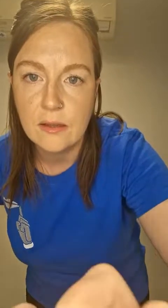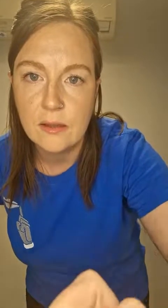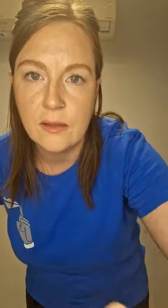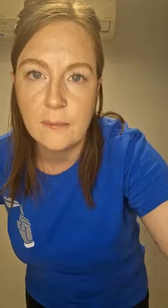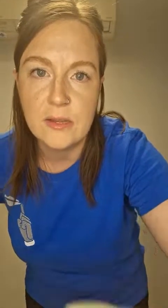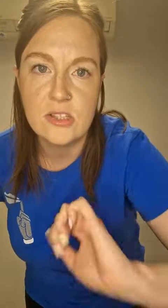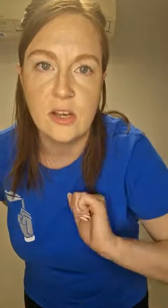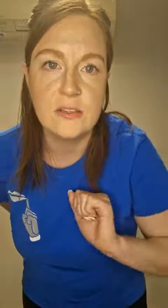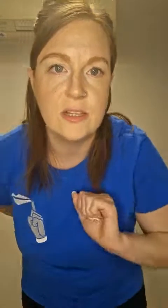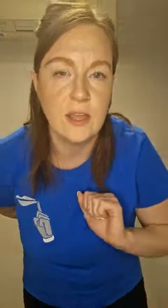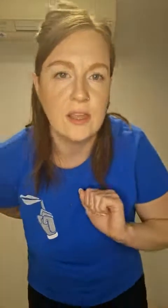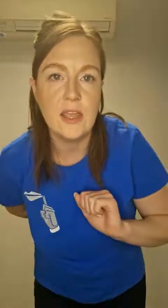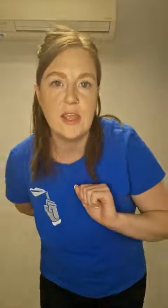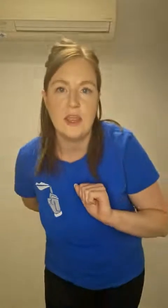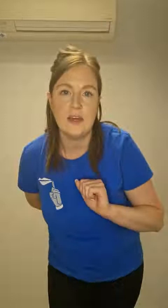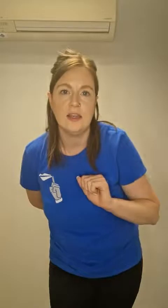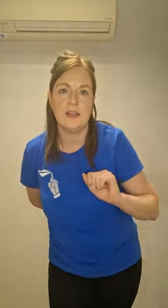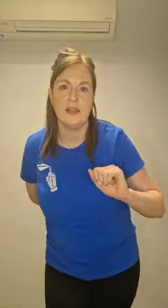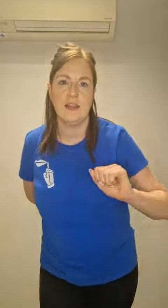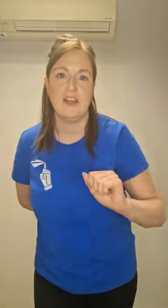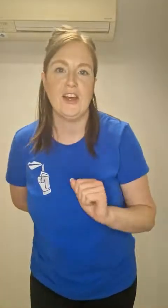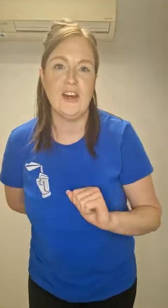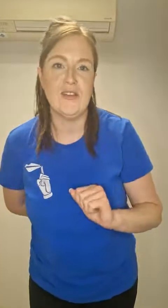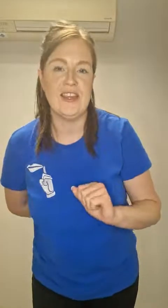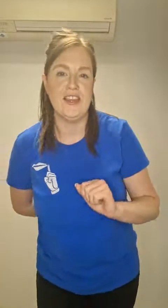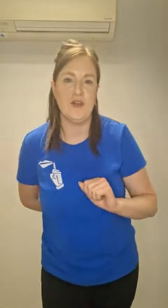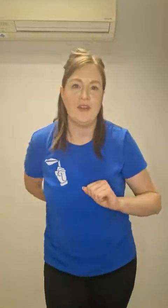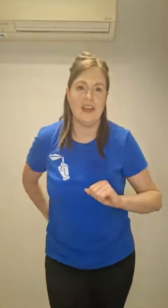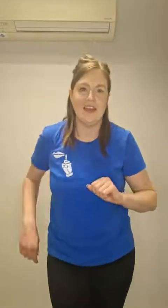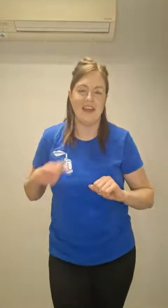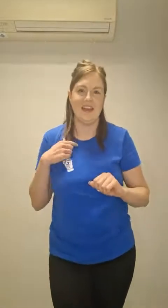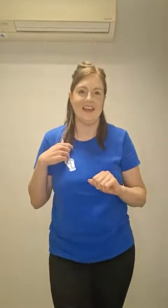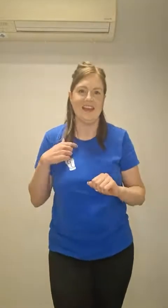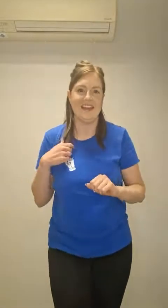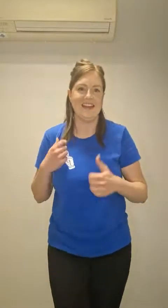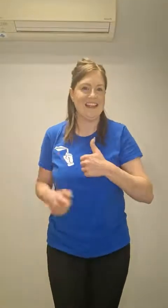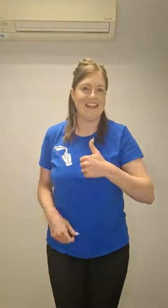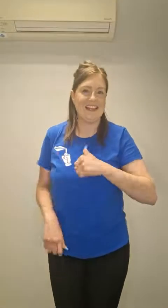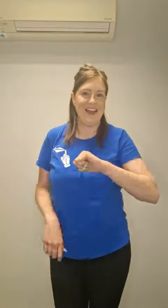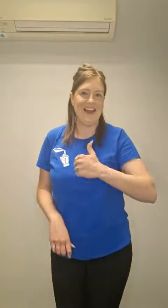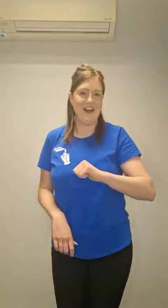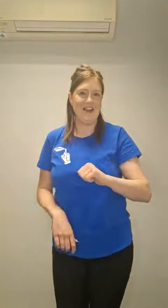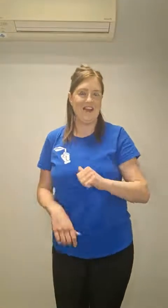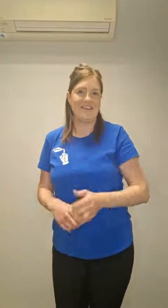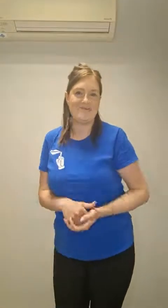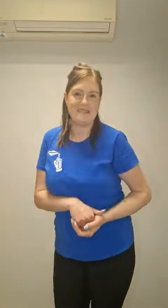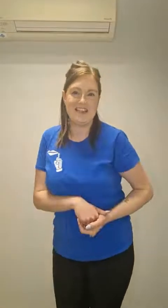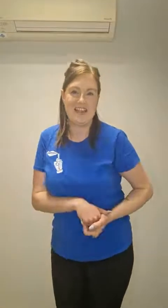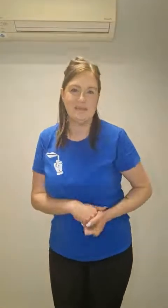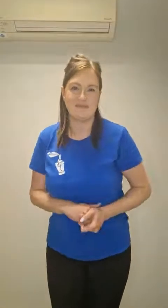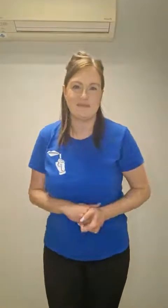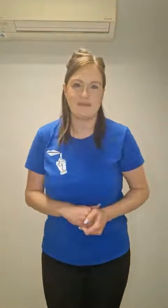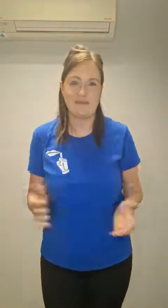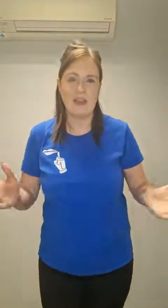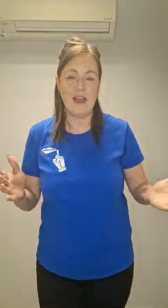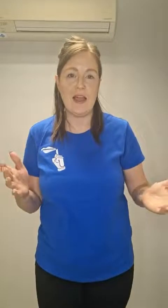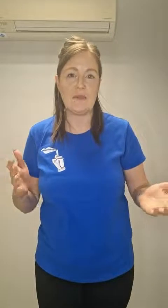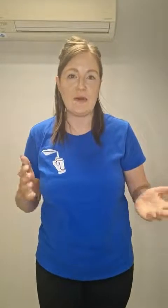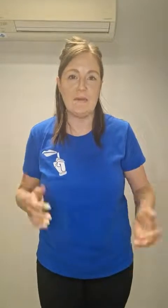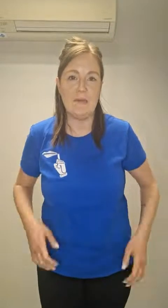Let me just get in. Okie dokie. Hello, everybody. Welcome